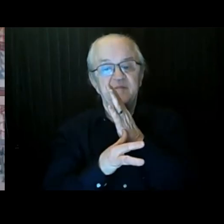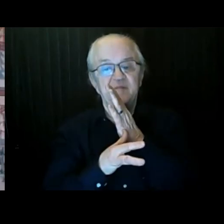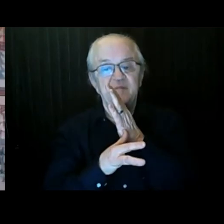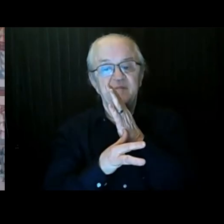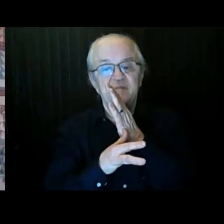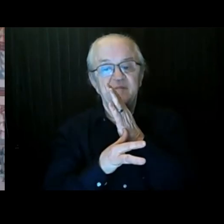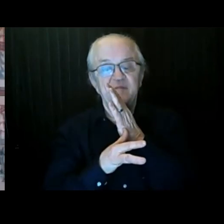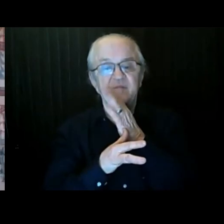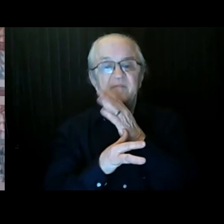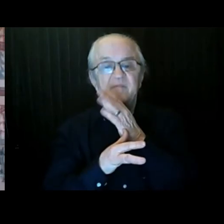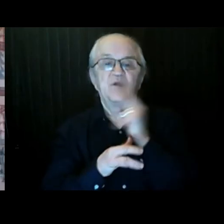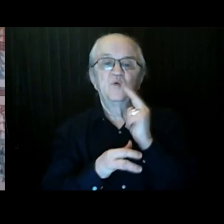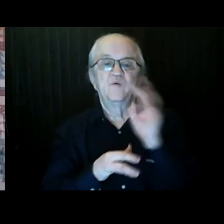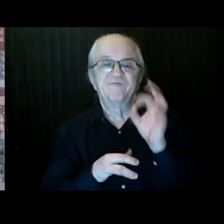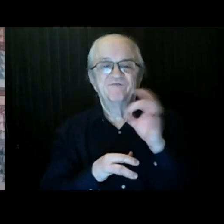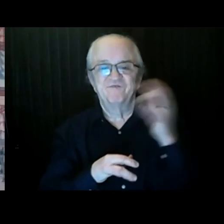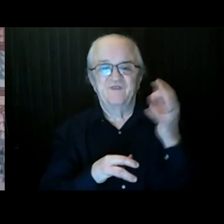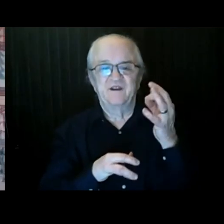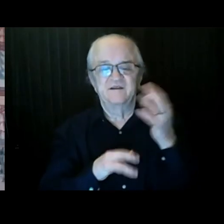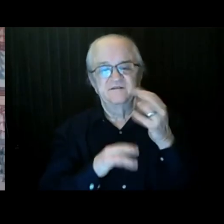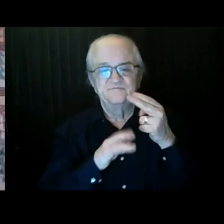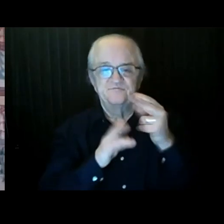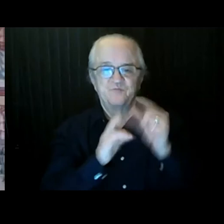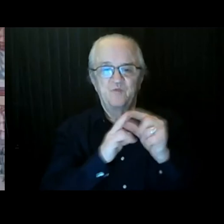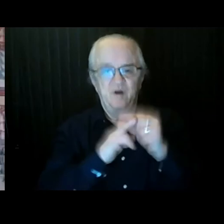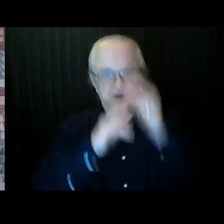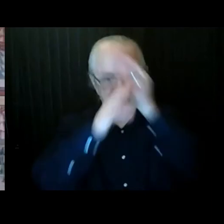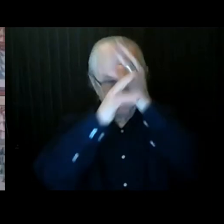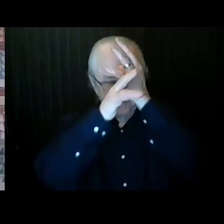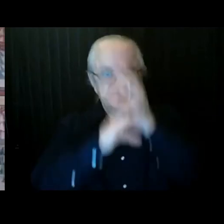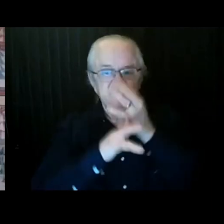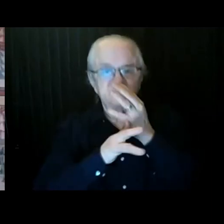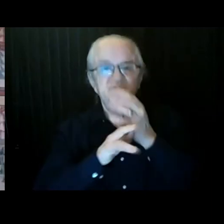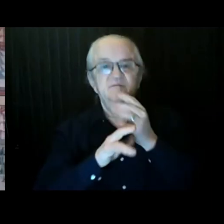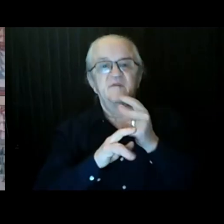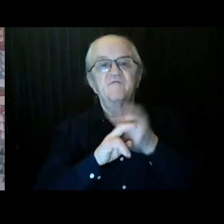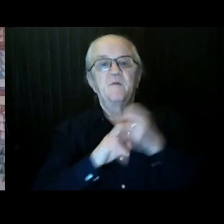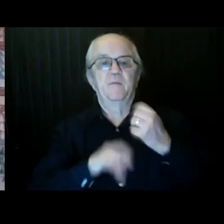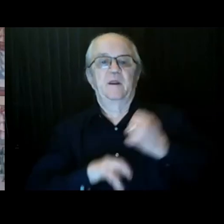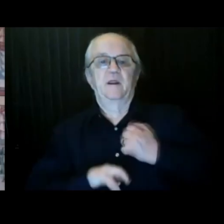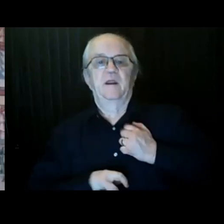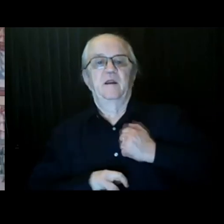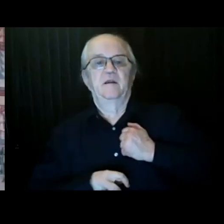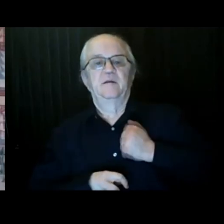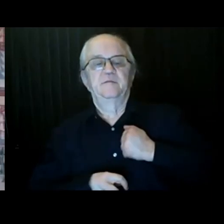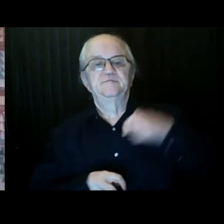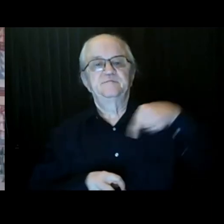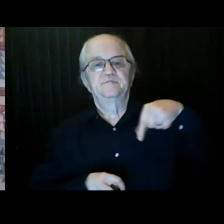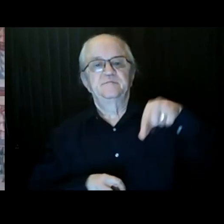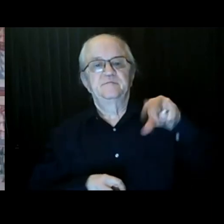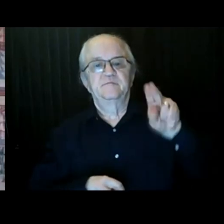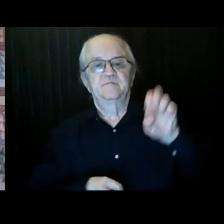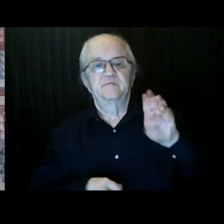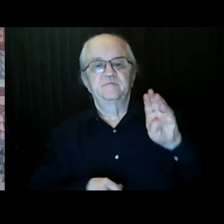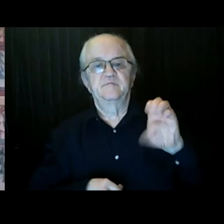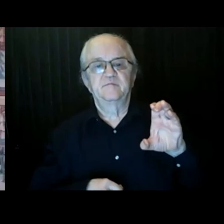Pipe, because they were from a small town north of Montreal in Quebec, Canada. And